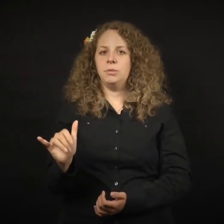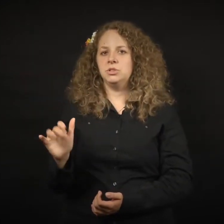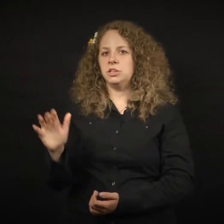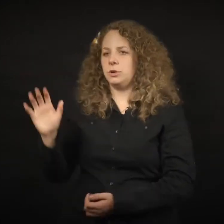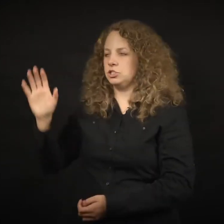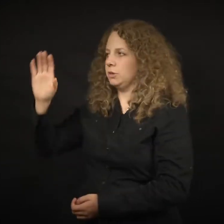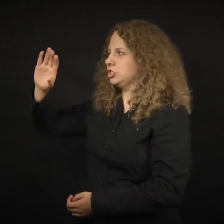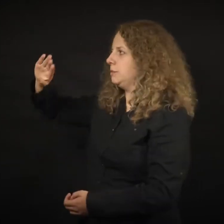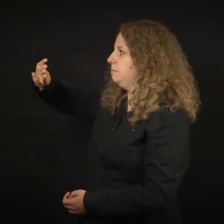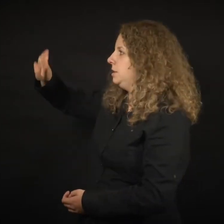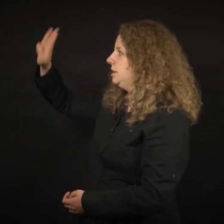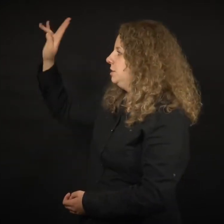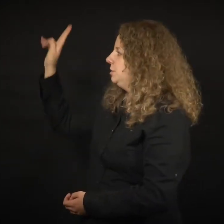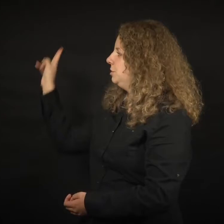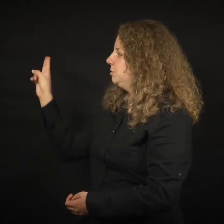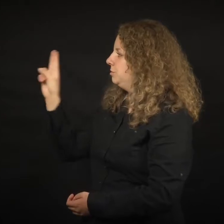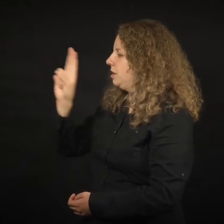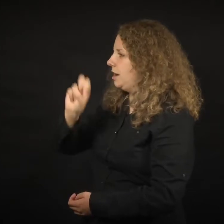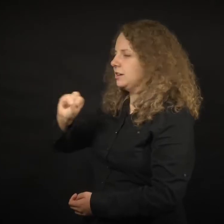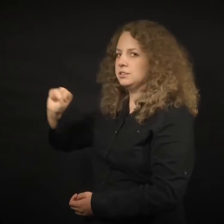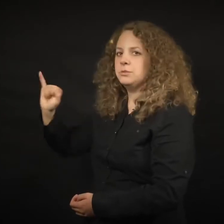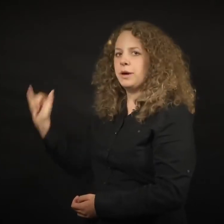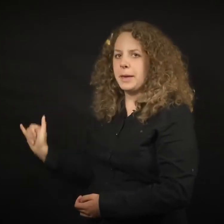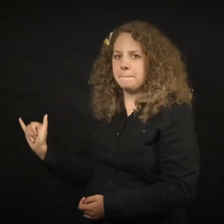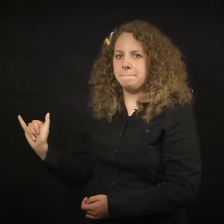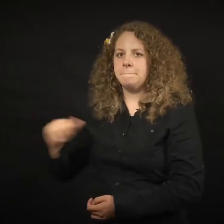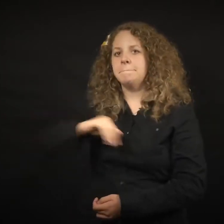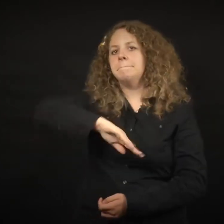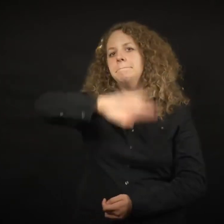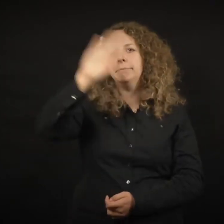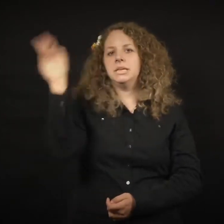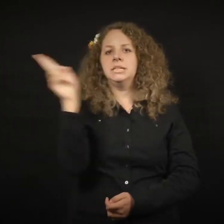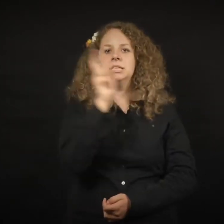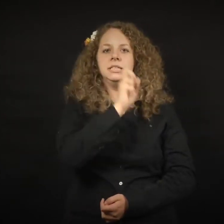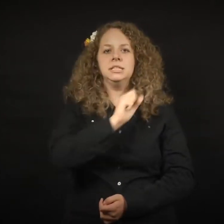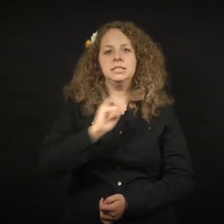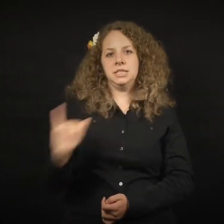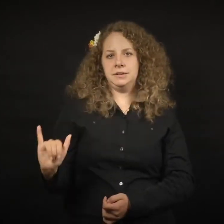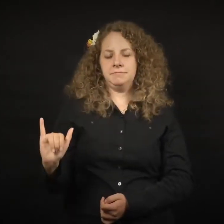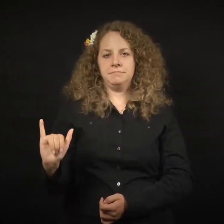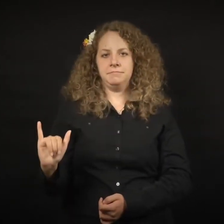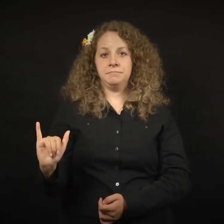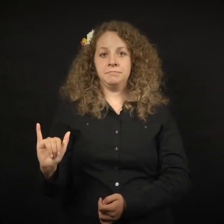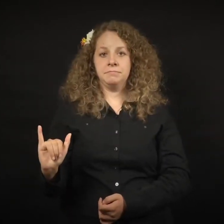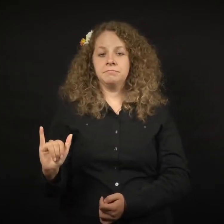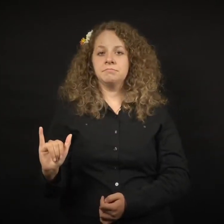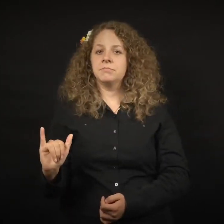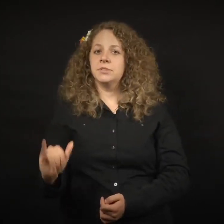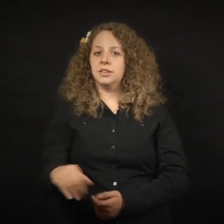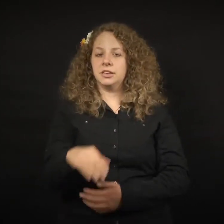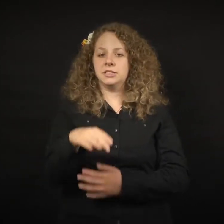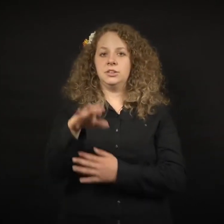Almost in a question mark shape. B-U-S-Y. Busy. The